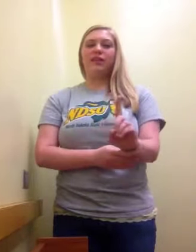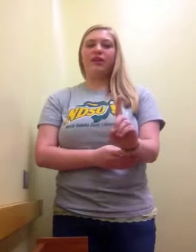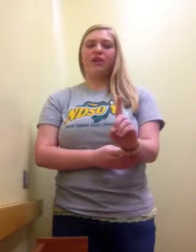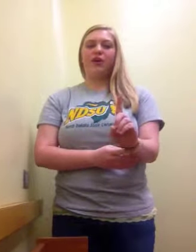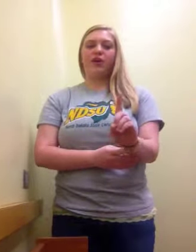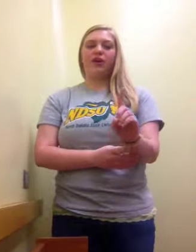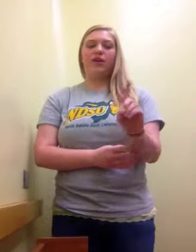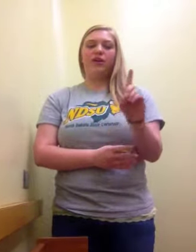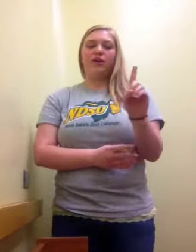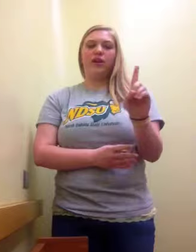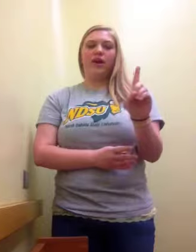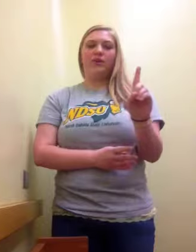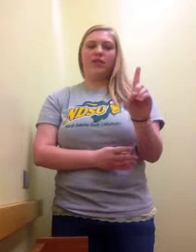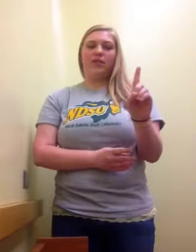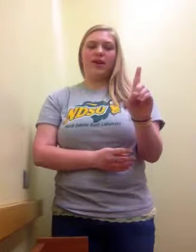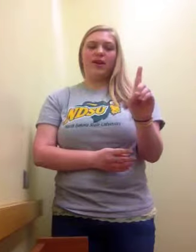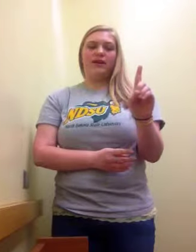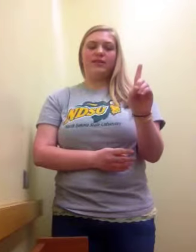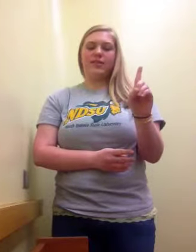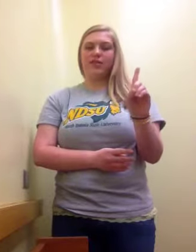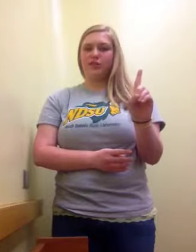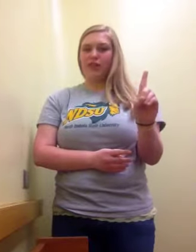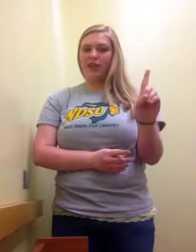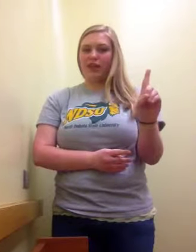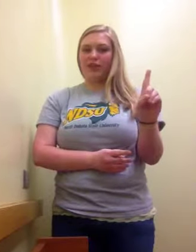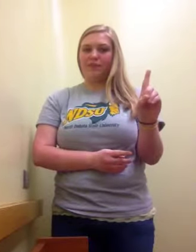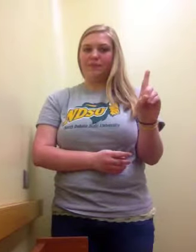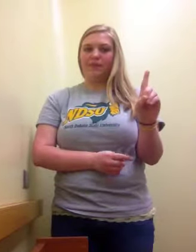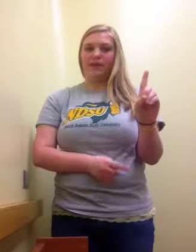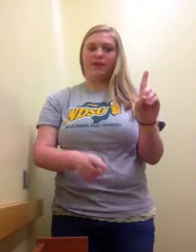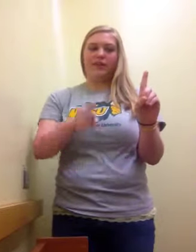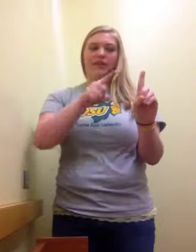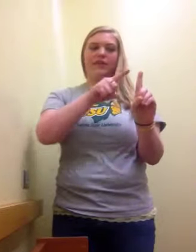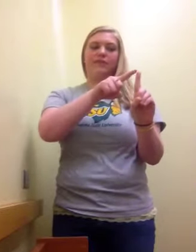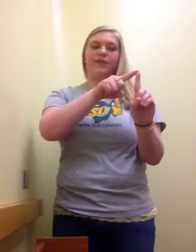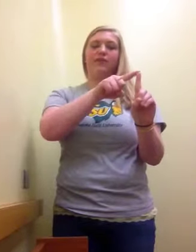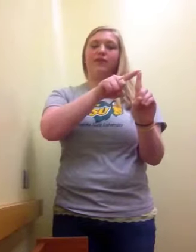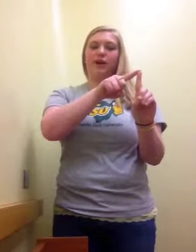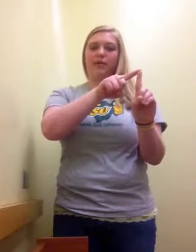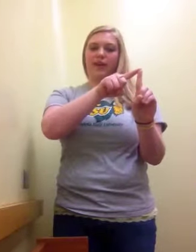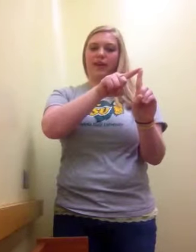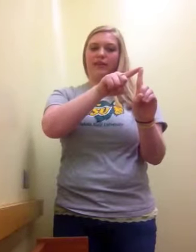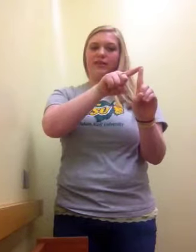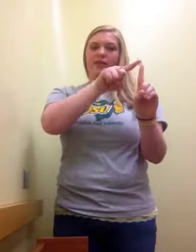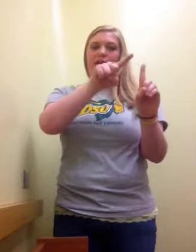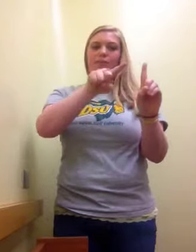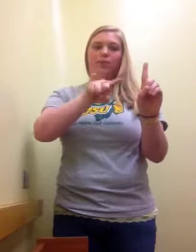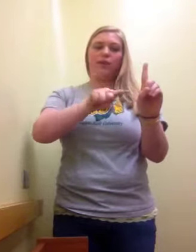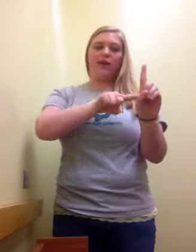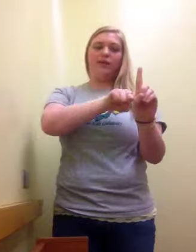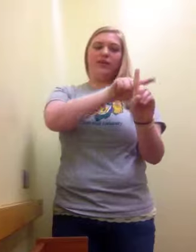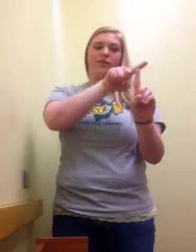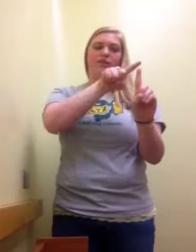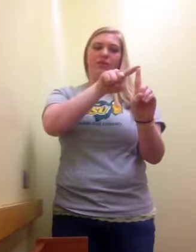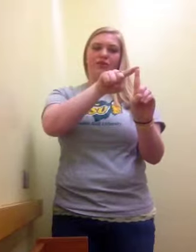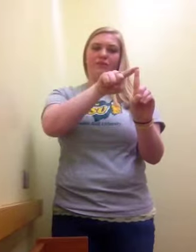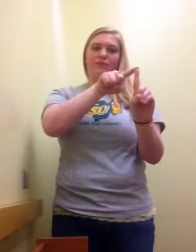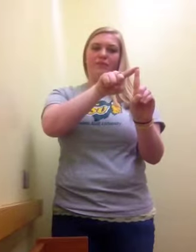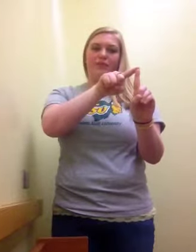of your non-dominant hand and stick it straight in the air, and then your index finger of your dominant hand and move around it in a circle. This